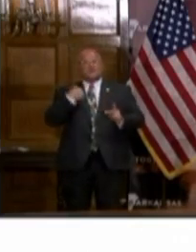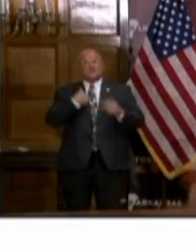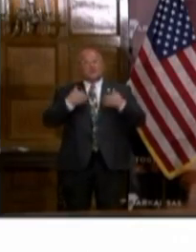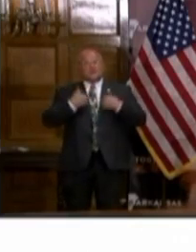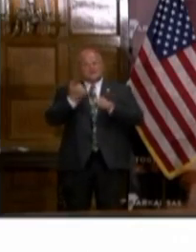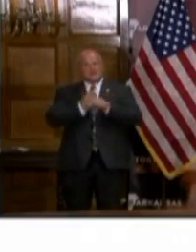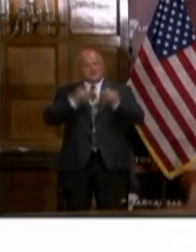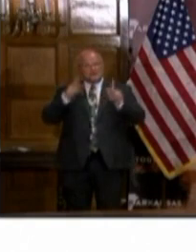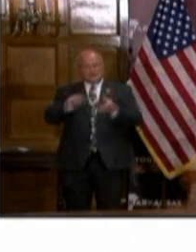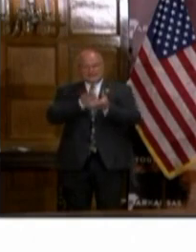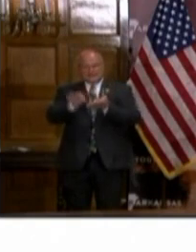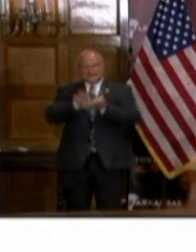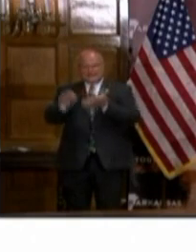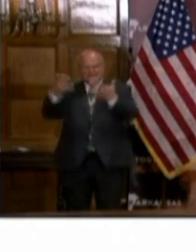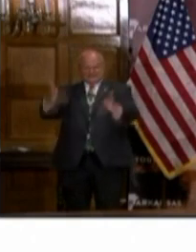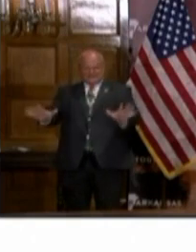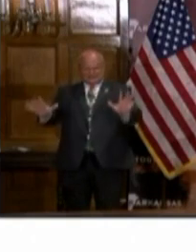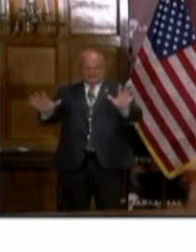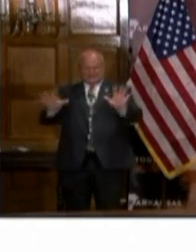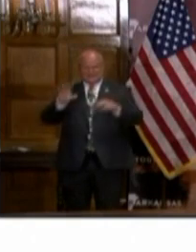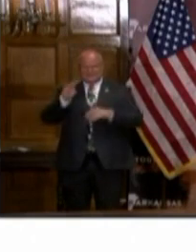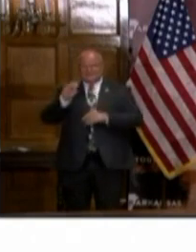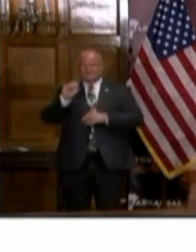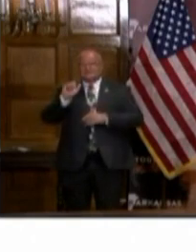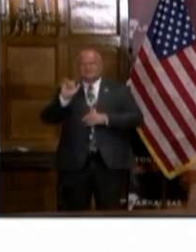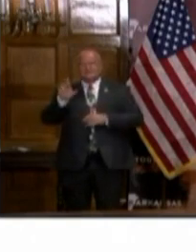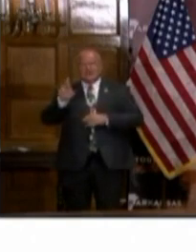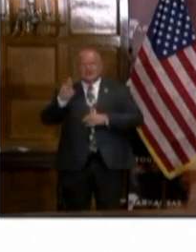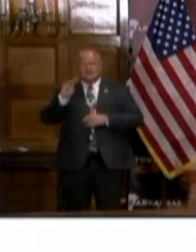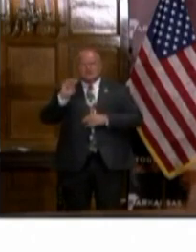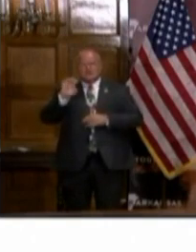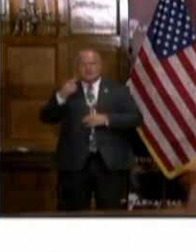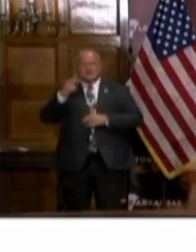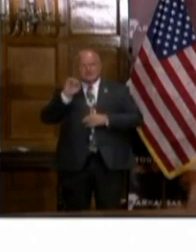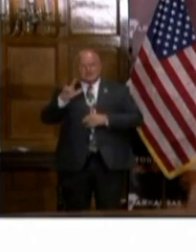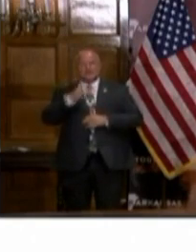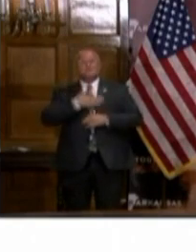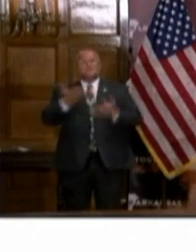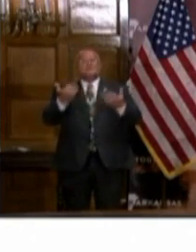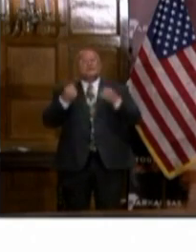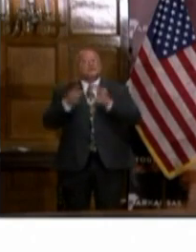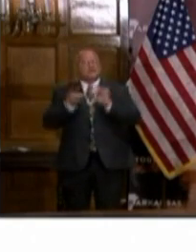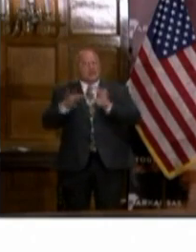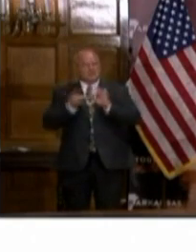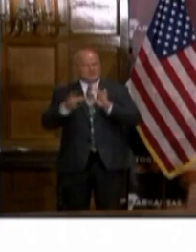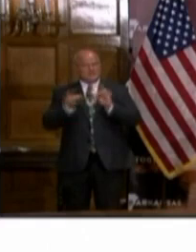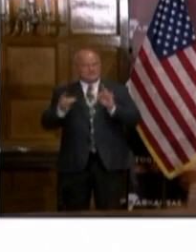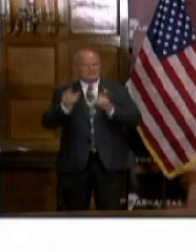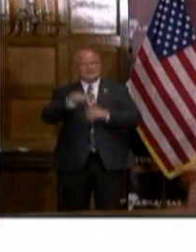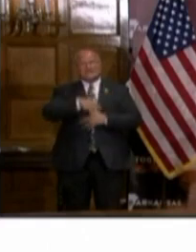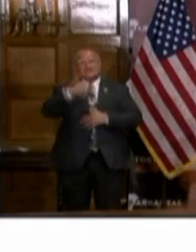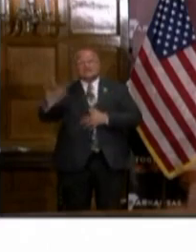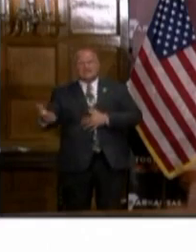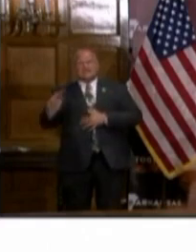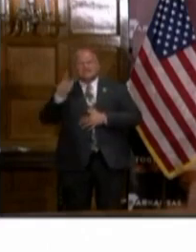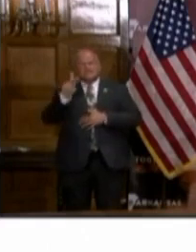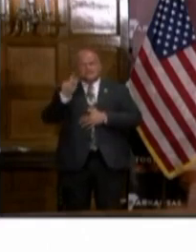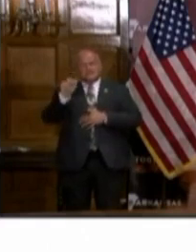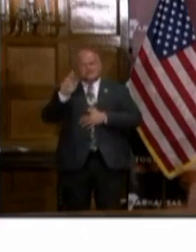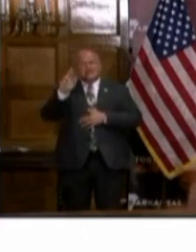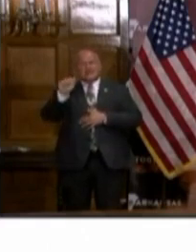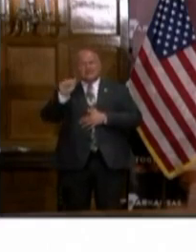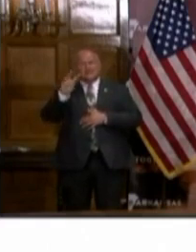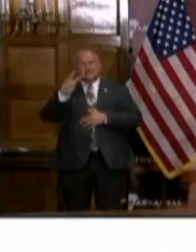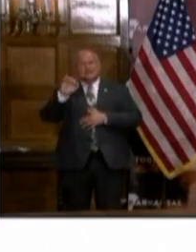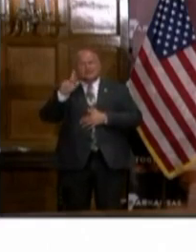have everyone counted. And so, Mayor McGill, I invite you to come for your comments, and we'll follow that with Kara